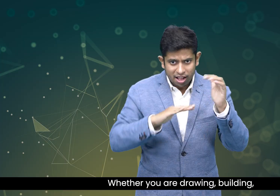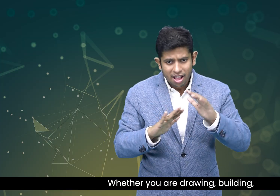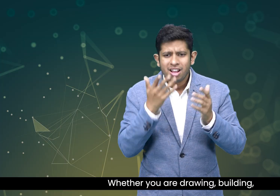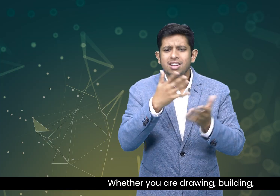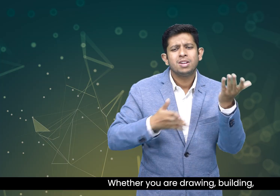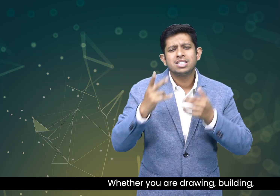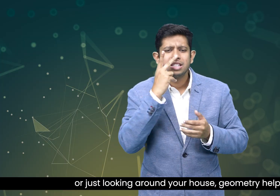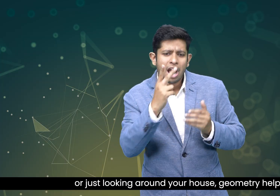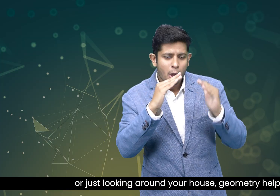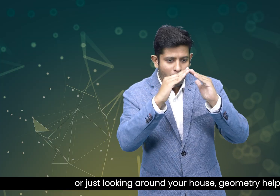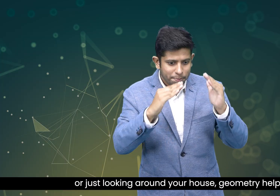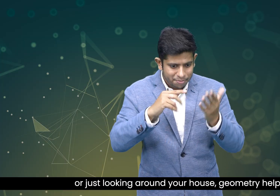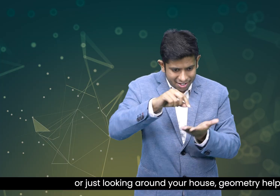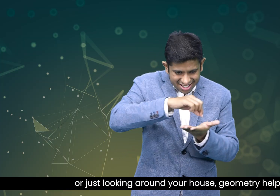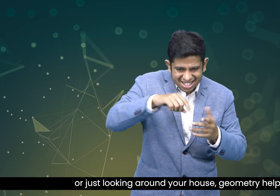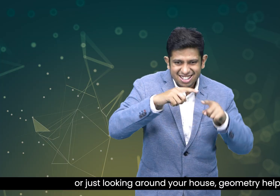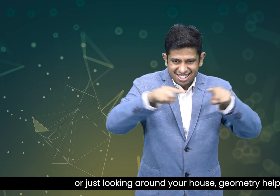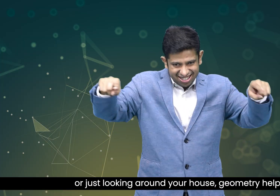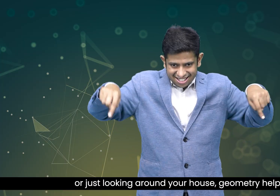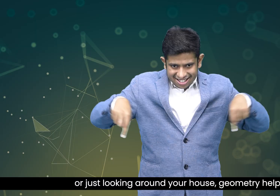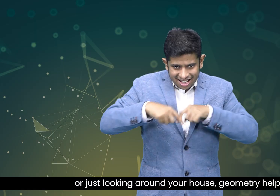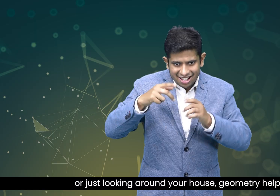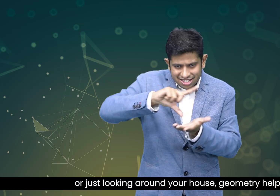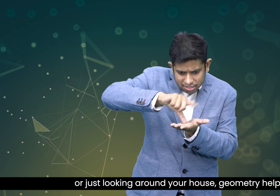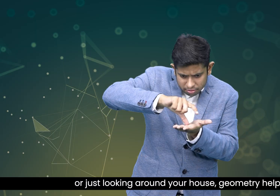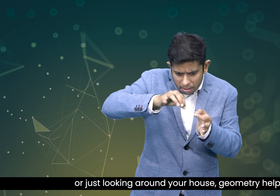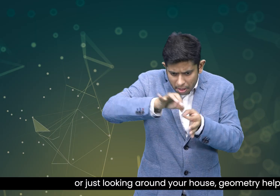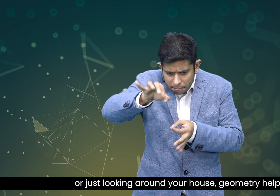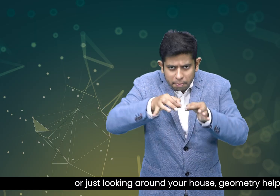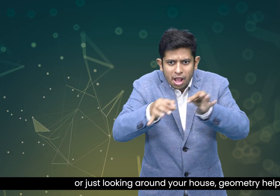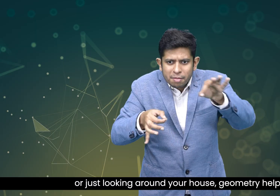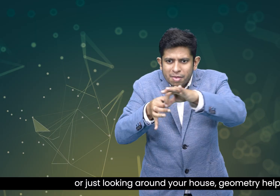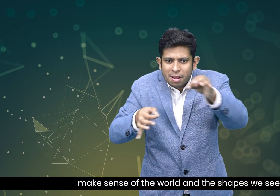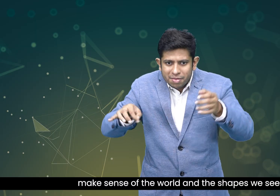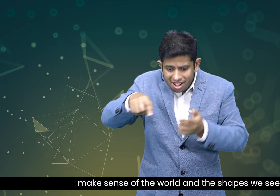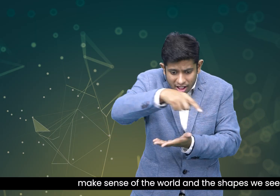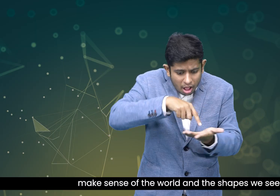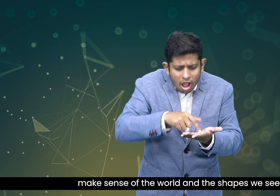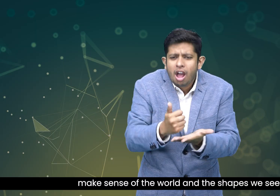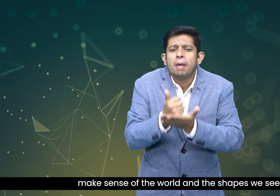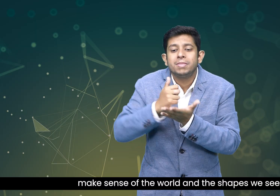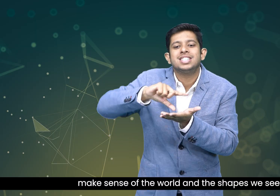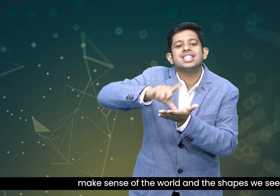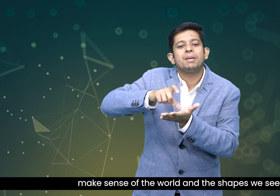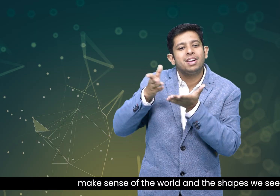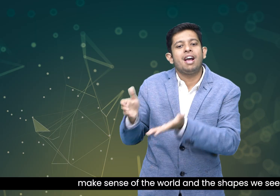building, or just looking around your house, geometry helps make sense of the world and the shapes we